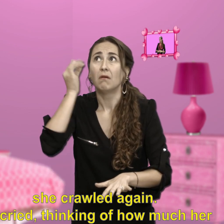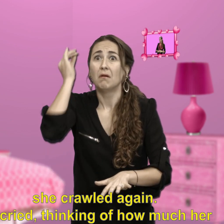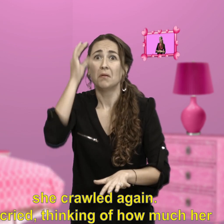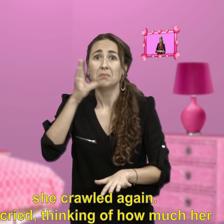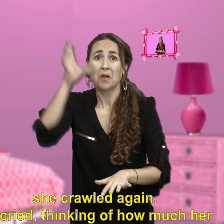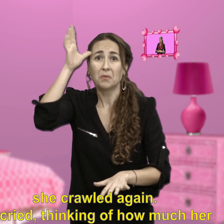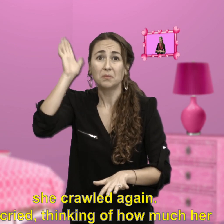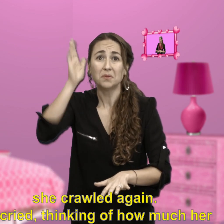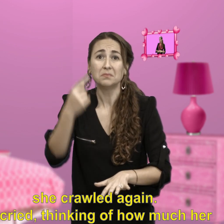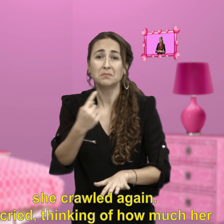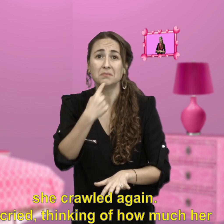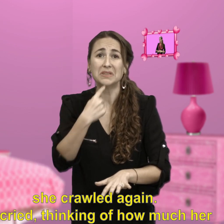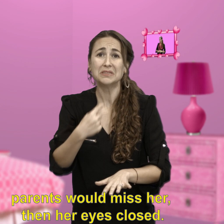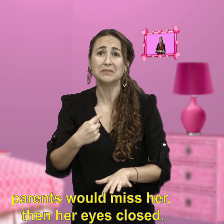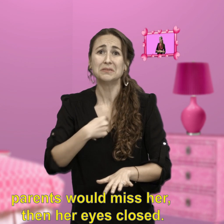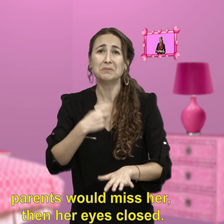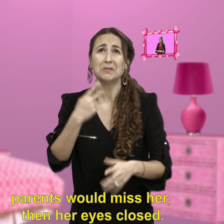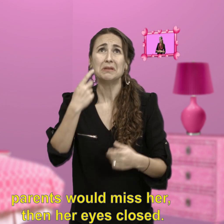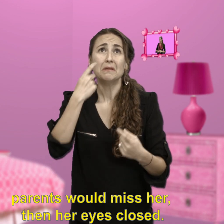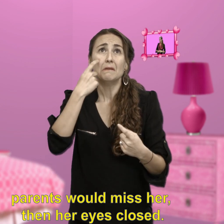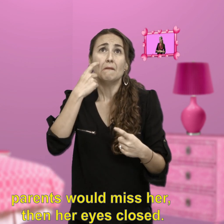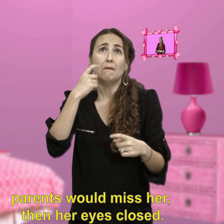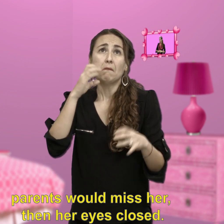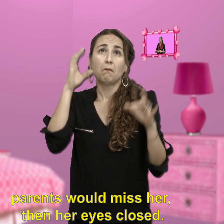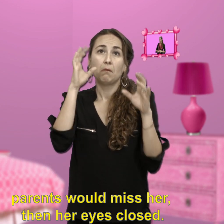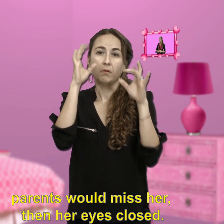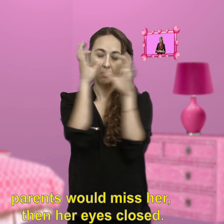cried, thinking of how much her parents would miss her. Then her eyes closed.